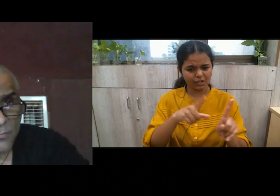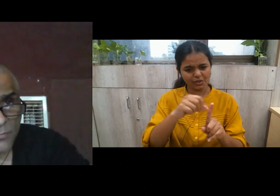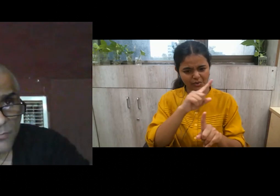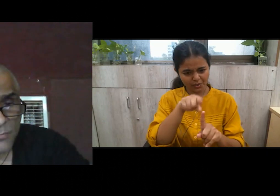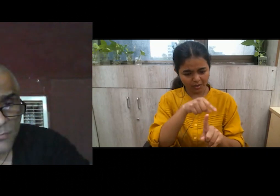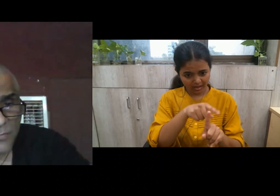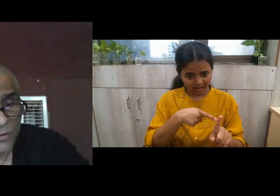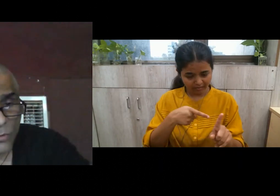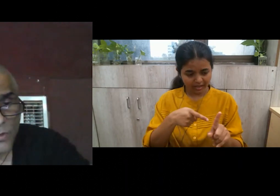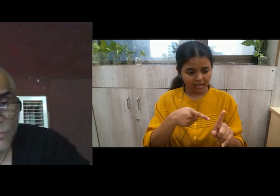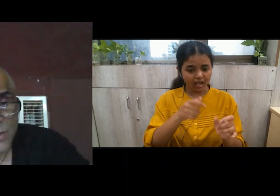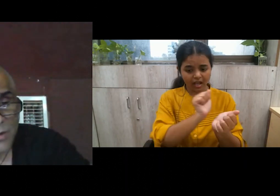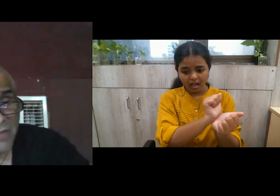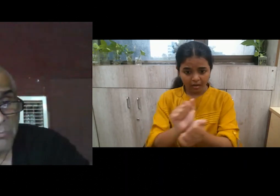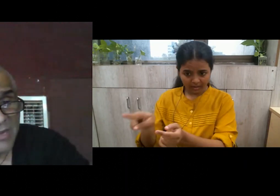it